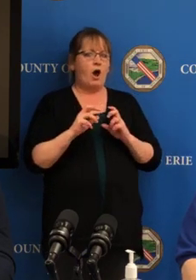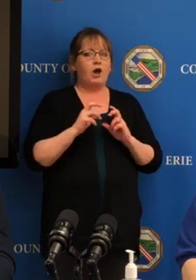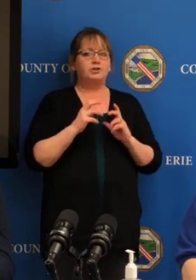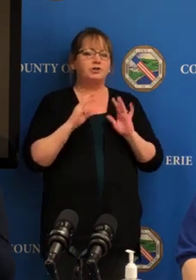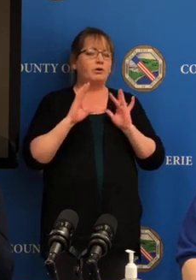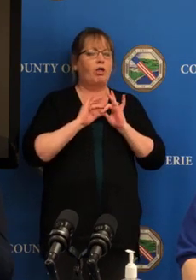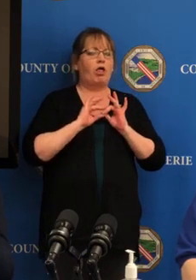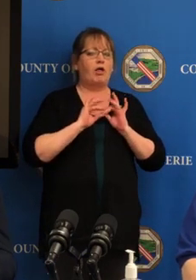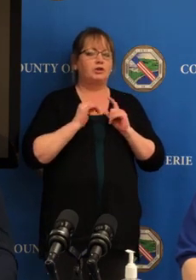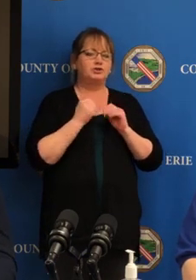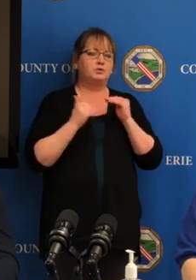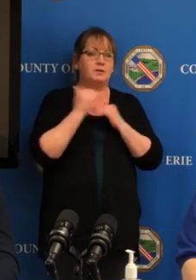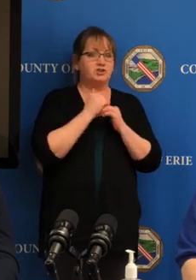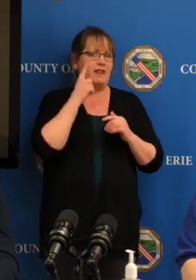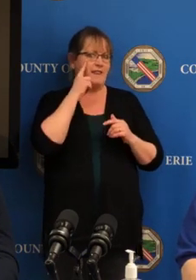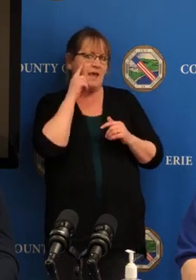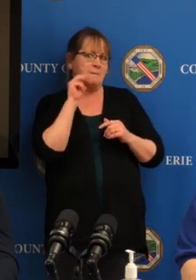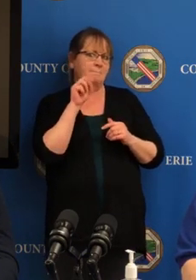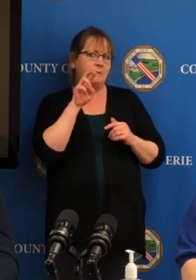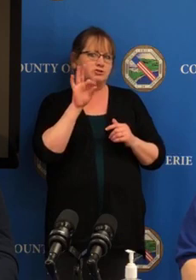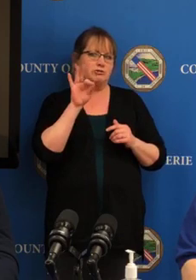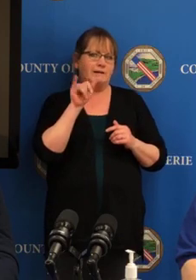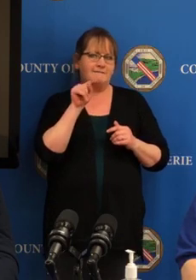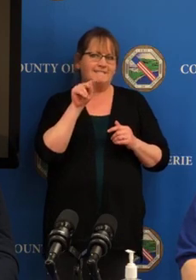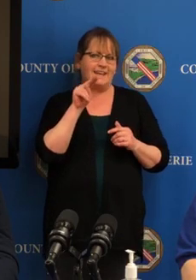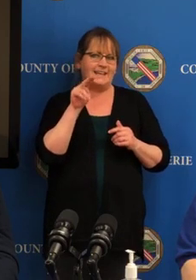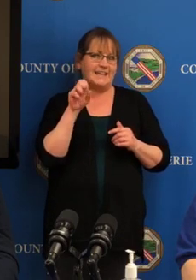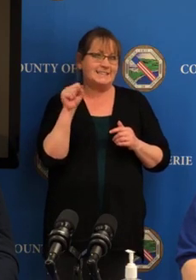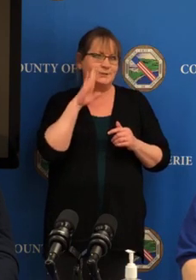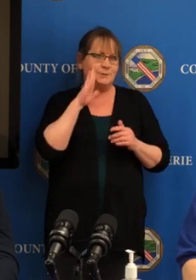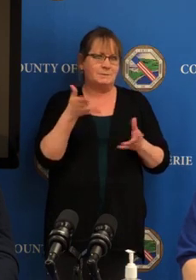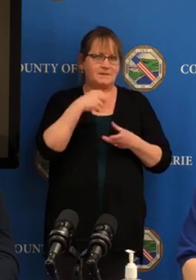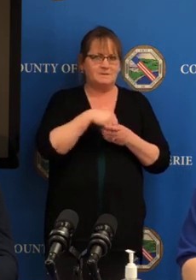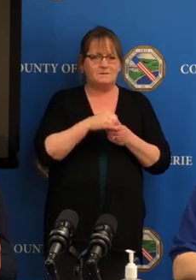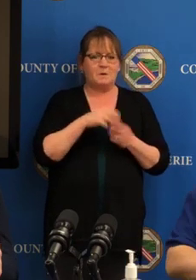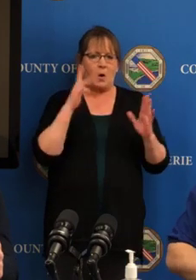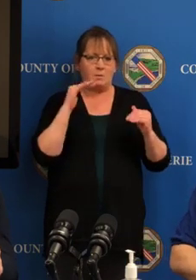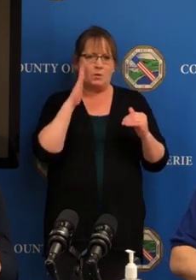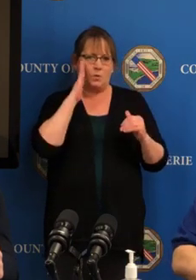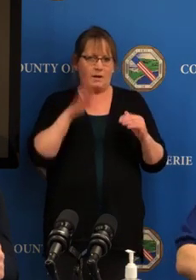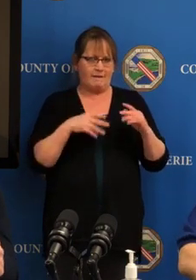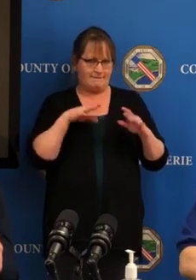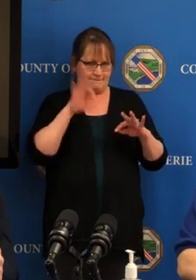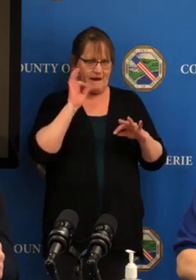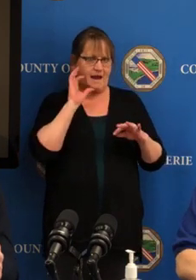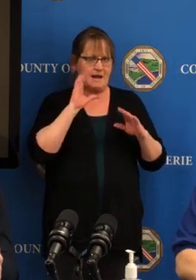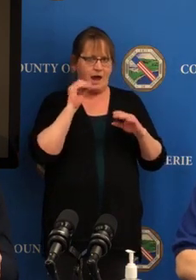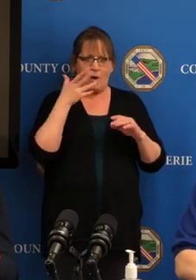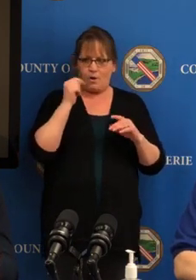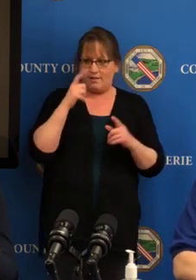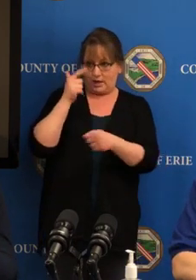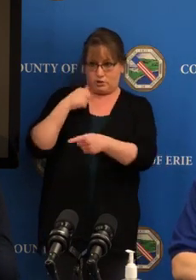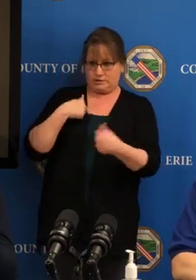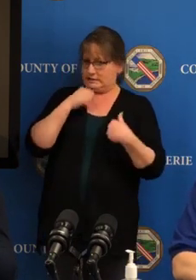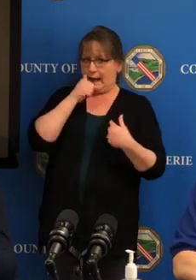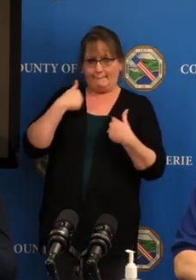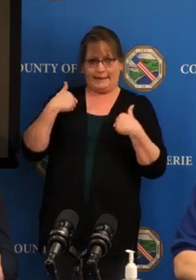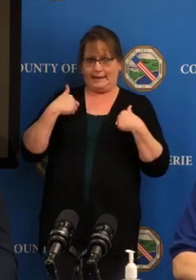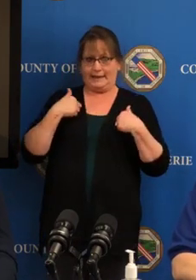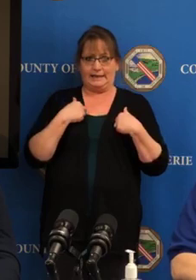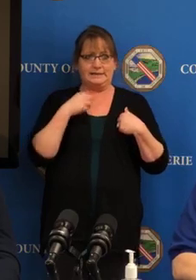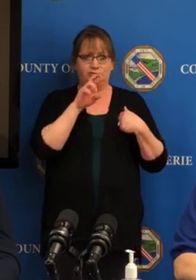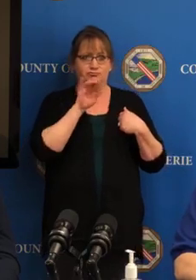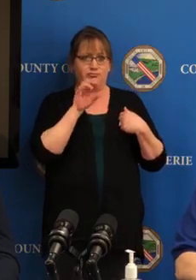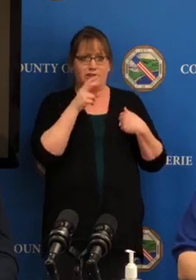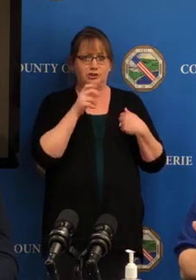Fitness might be involved, and we're hoping to find out more about that later on in the week. That's not me. I'm not Mr. Fitness. That's Richard